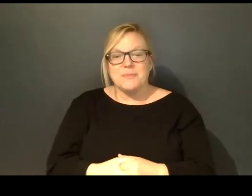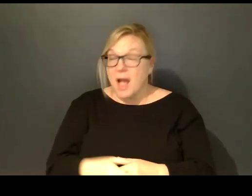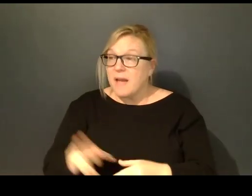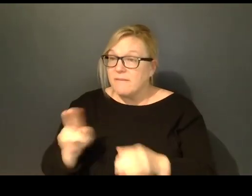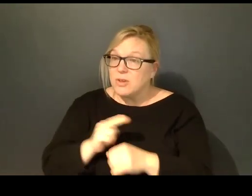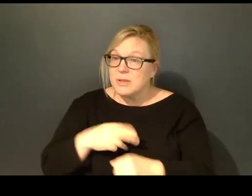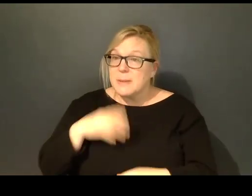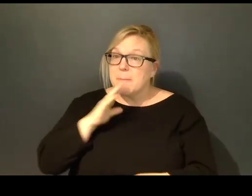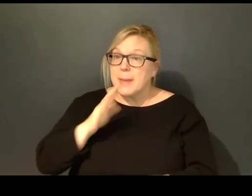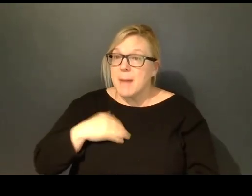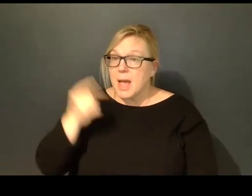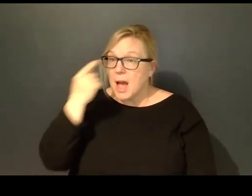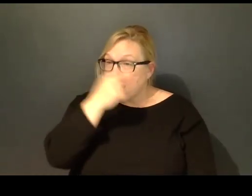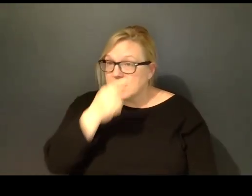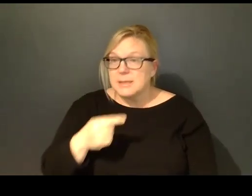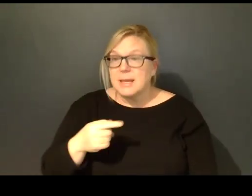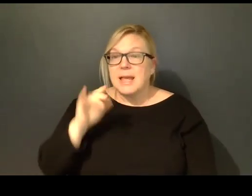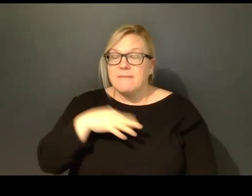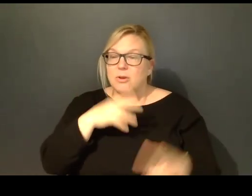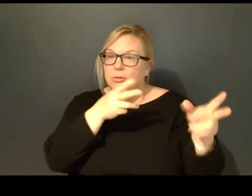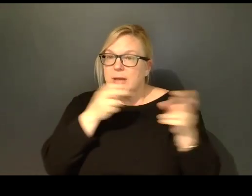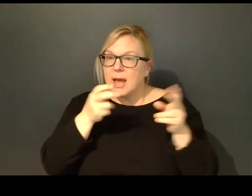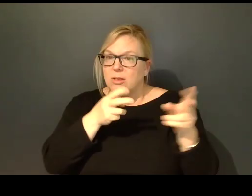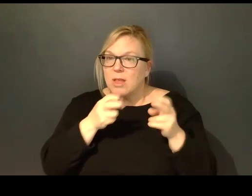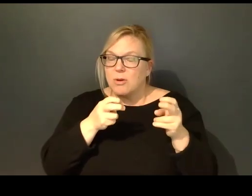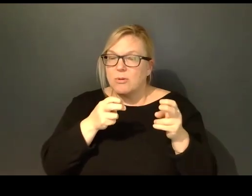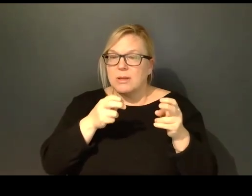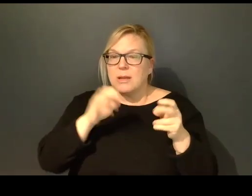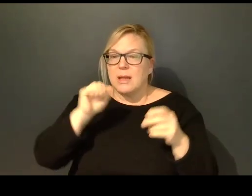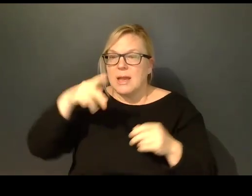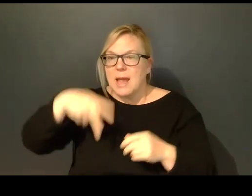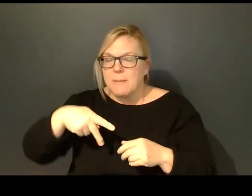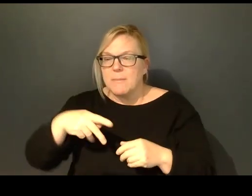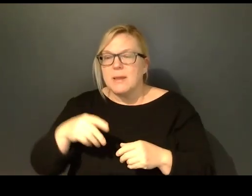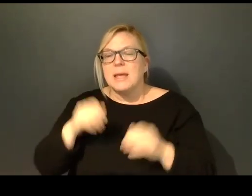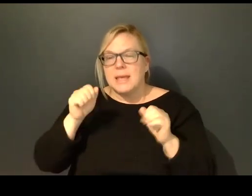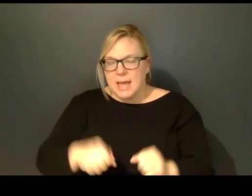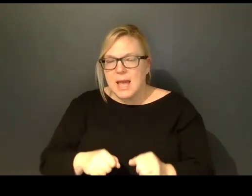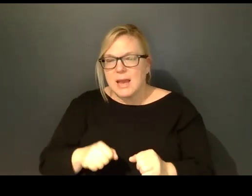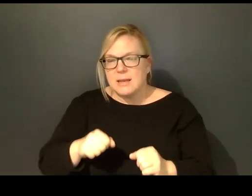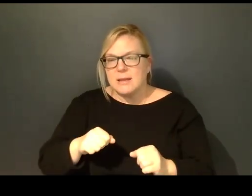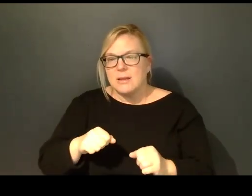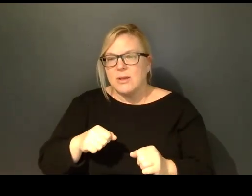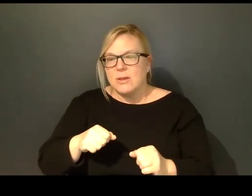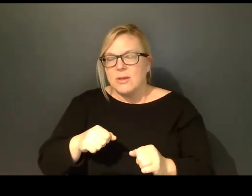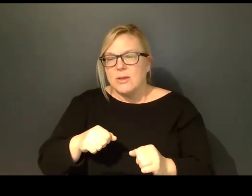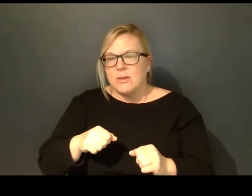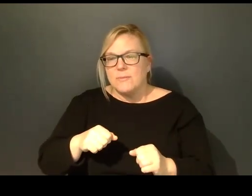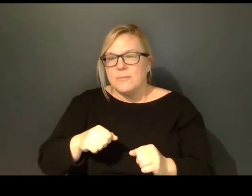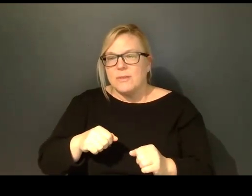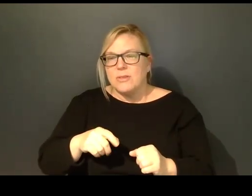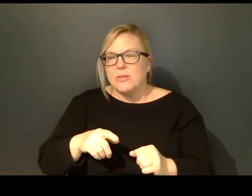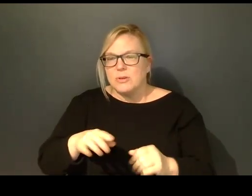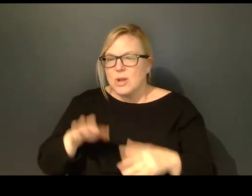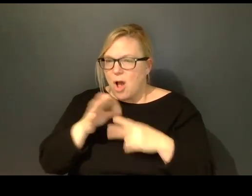times before, and if you download the app on iOS or Android, there is an option when you open the app to volunteer. You can